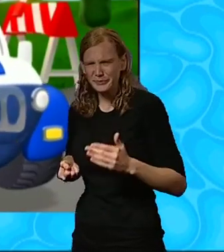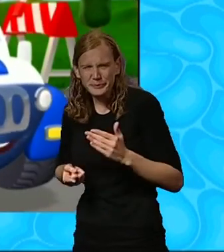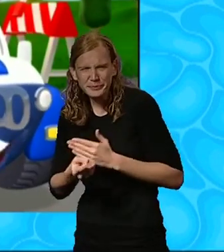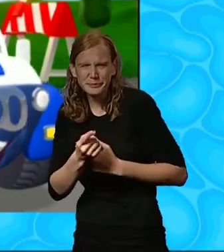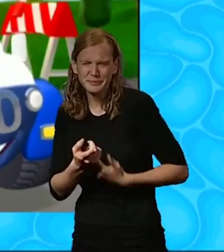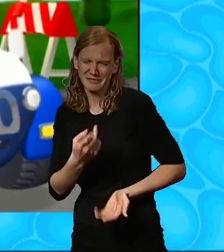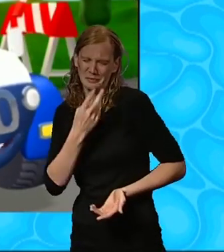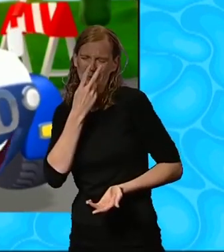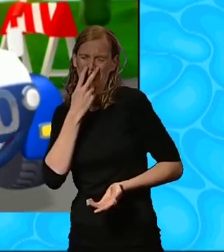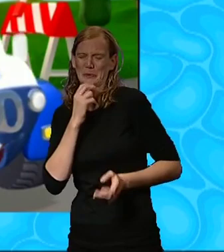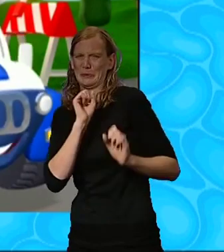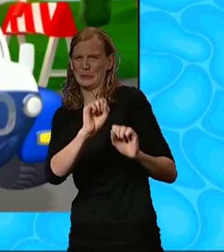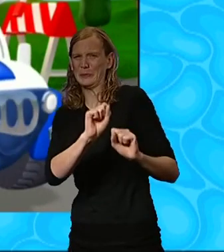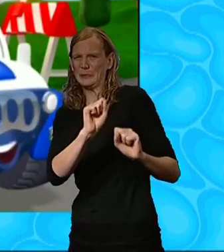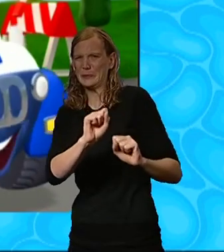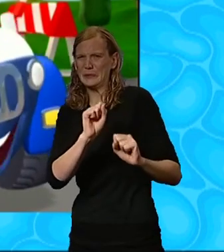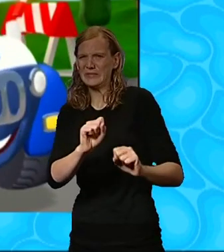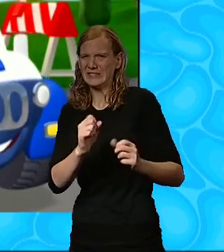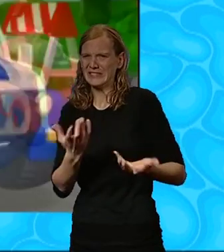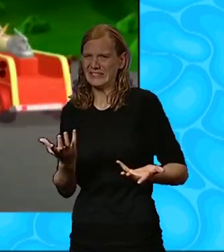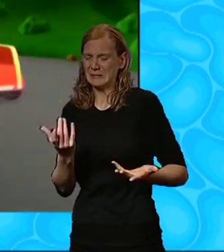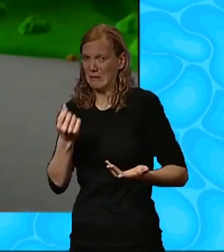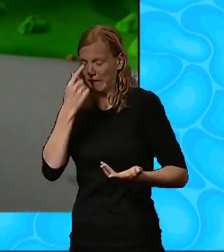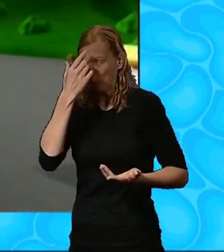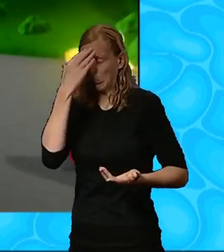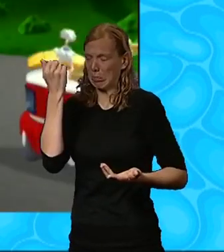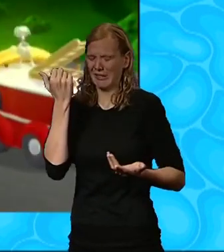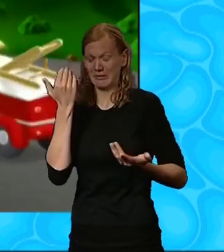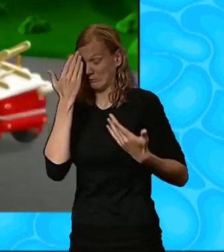Old-timers. Sometimes their spark plugs just don't fire properly.